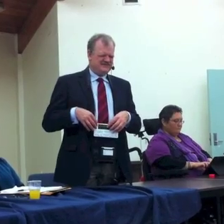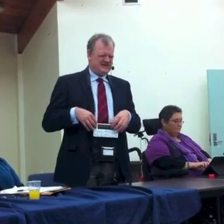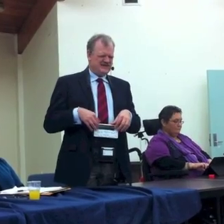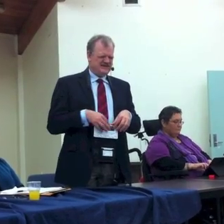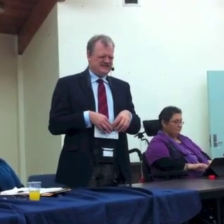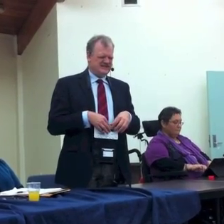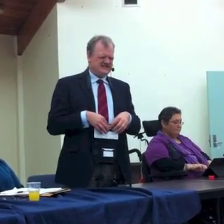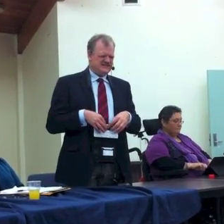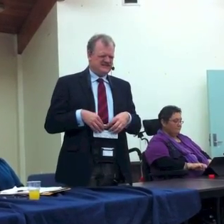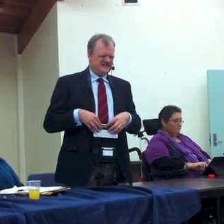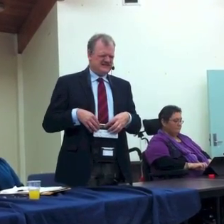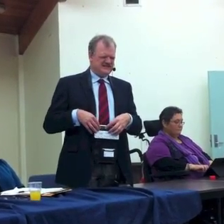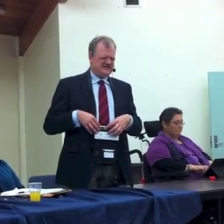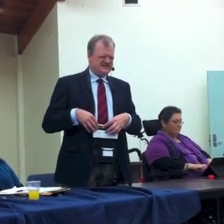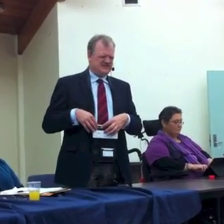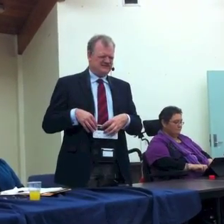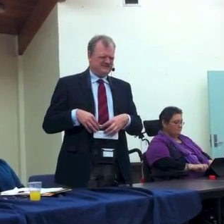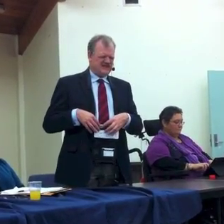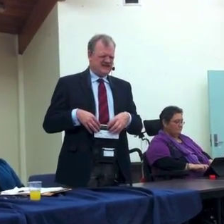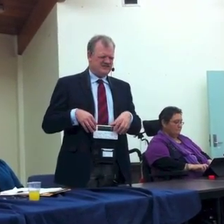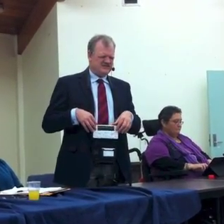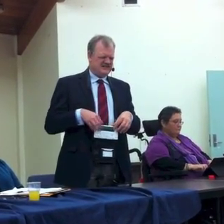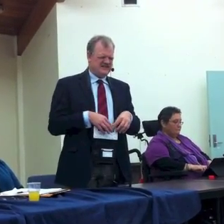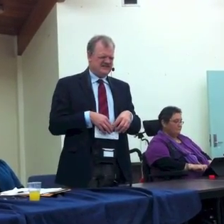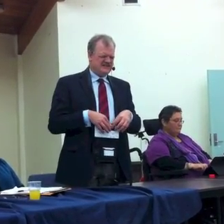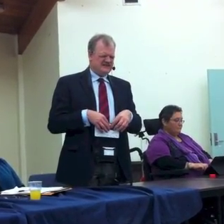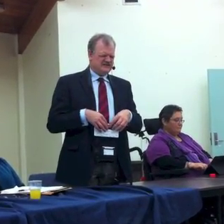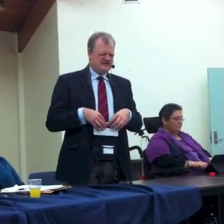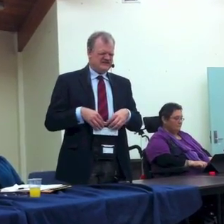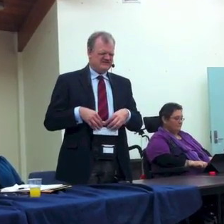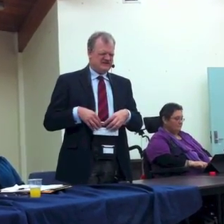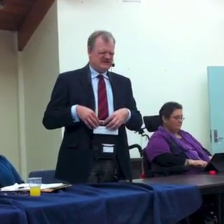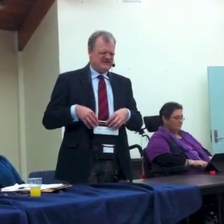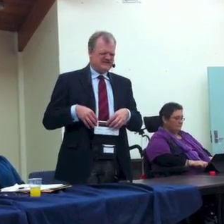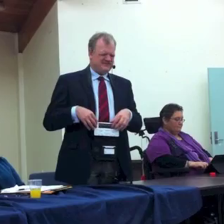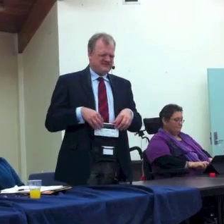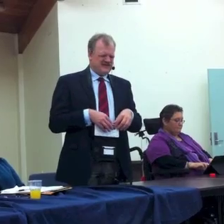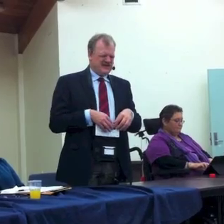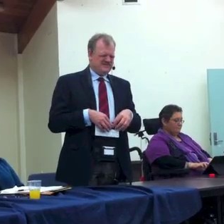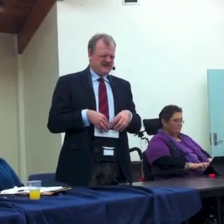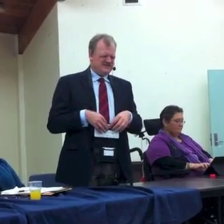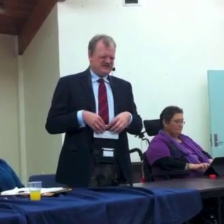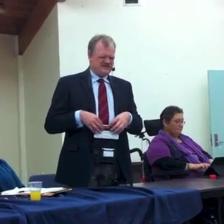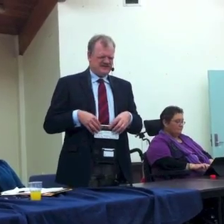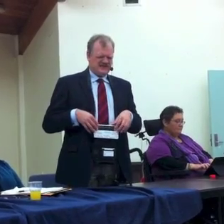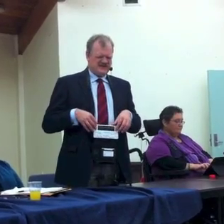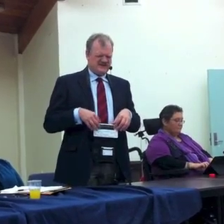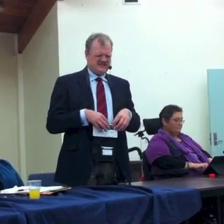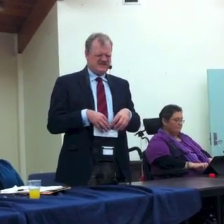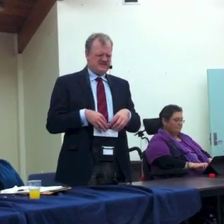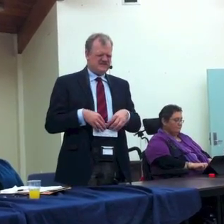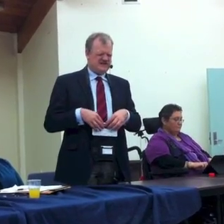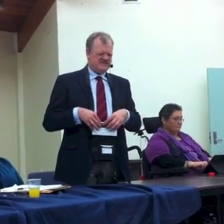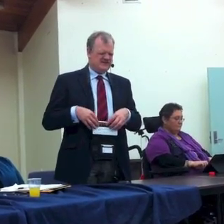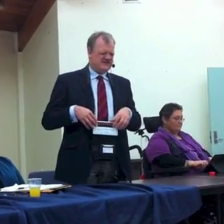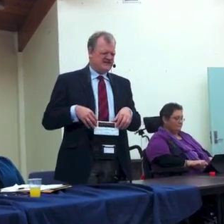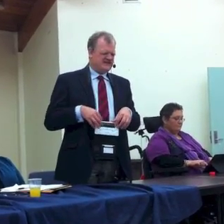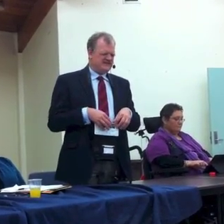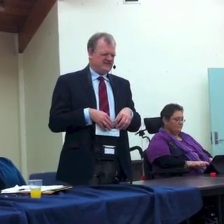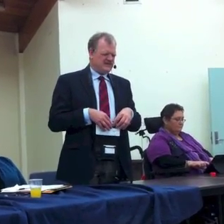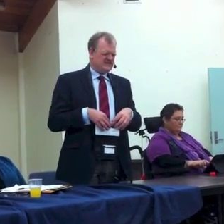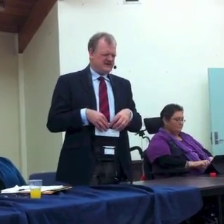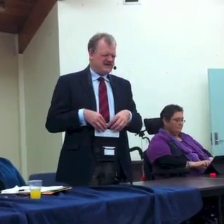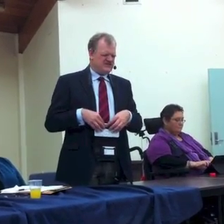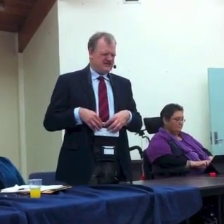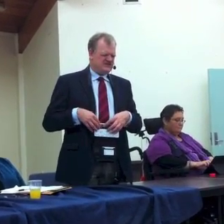party, a litigant in a civil proceeding, or just a witness, and whether or not that assessment of